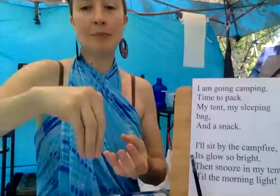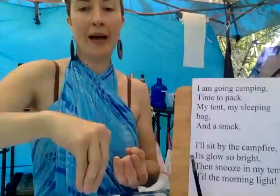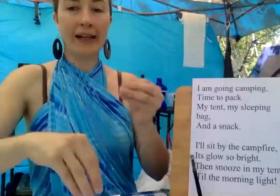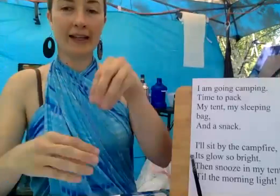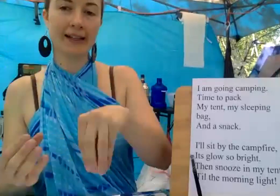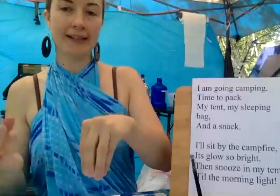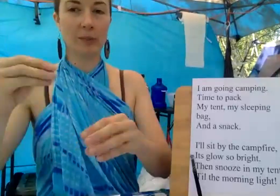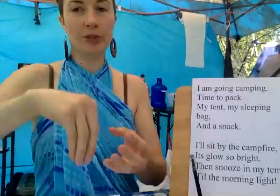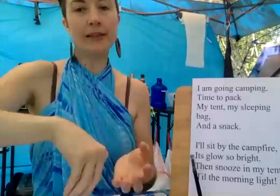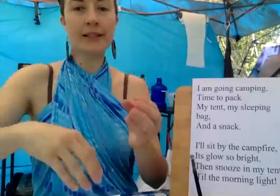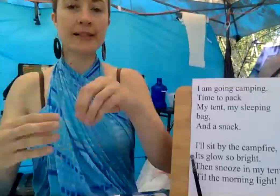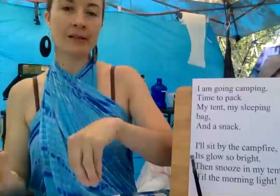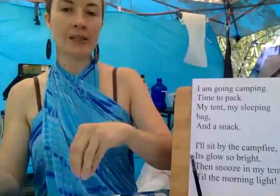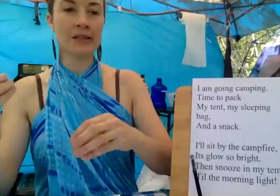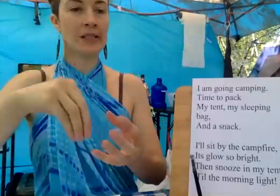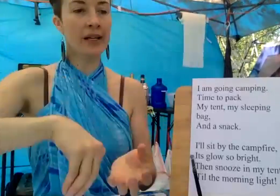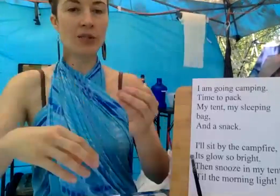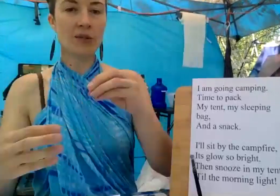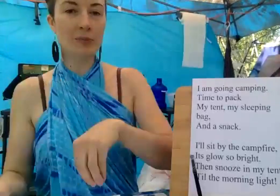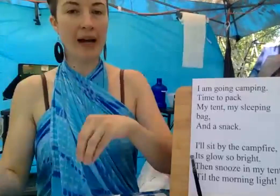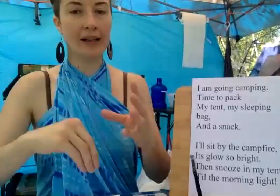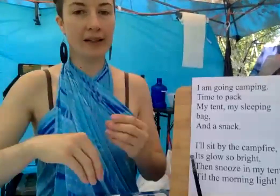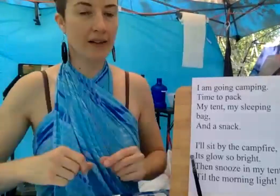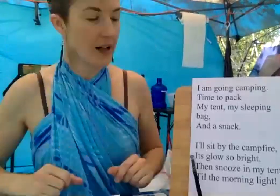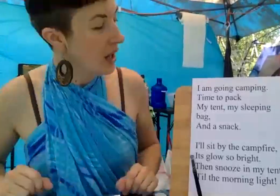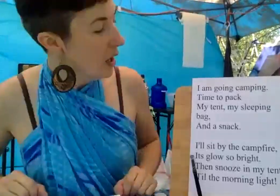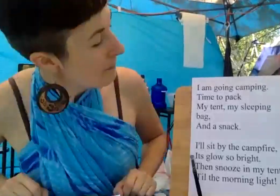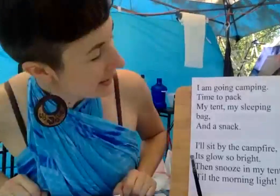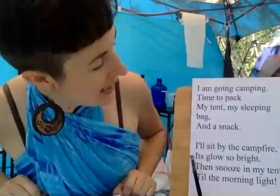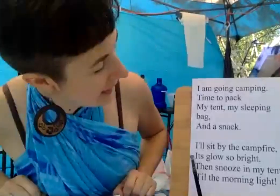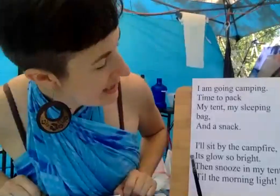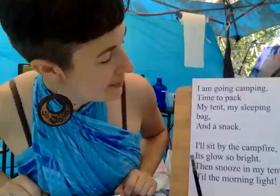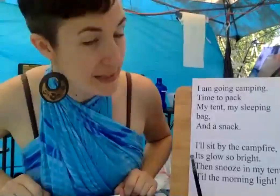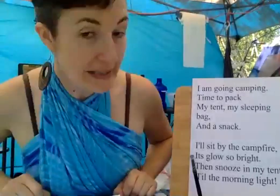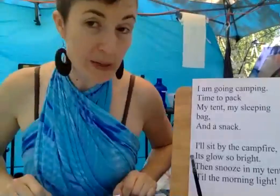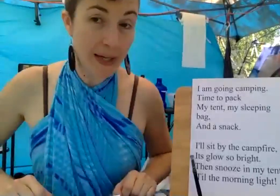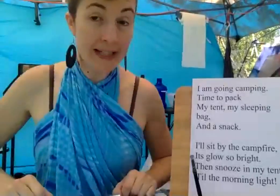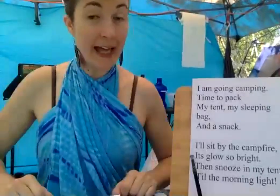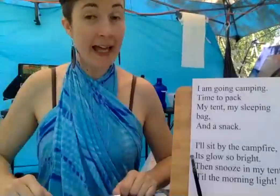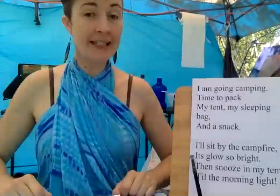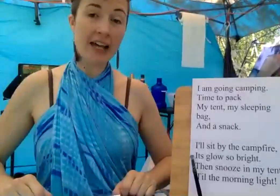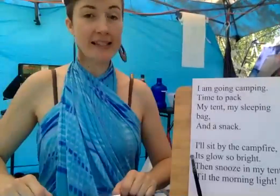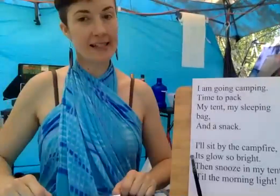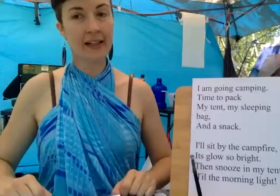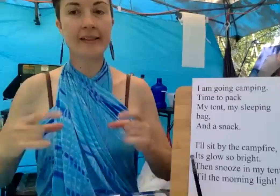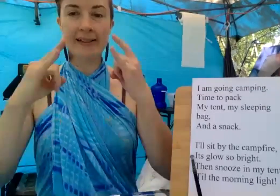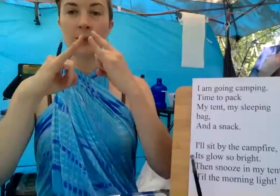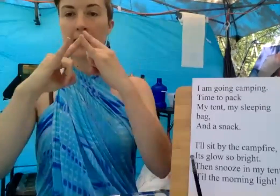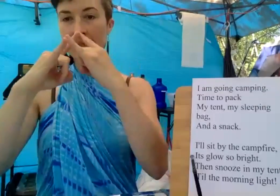pack, like you're putting things in something. Time to pack. My tent, my sleeping bag, and a snack. So tent,